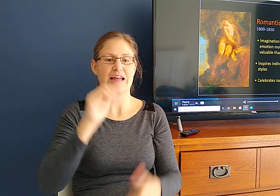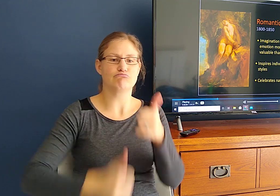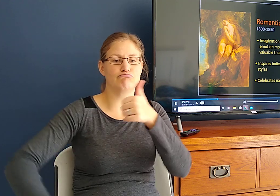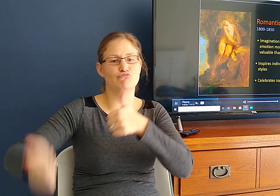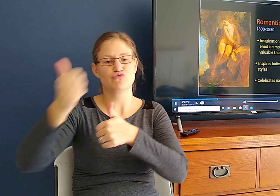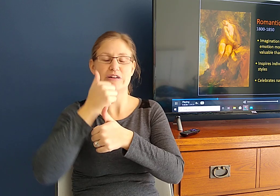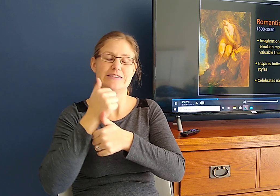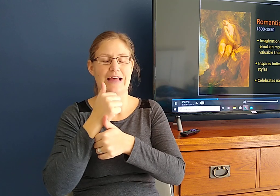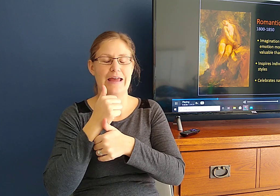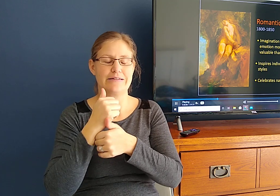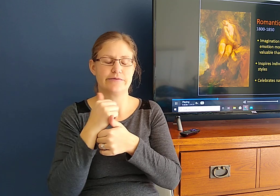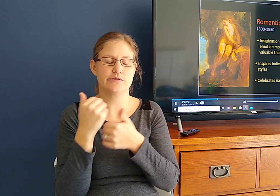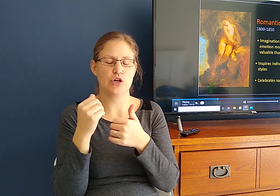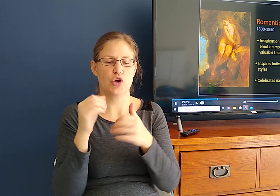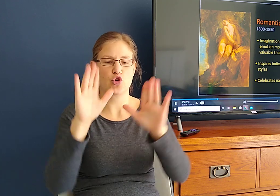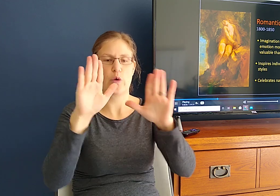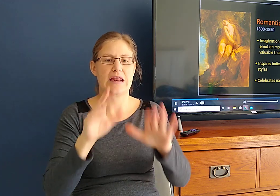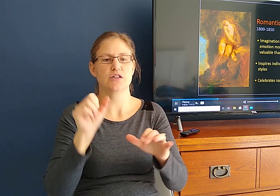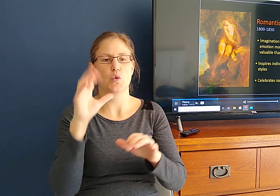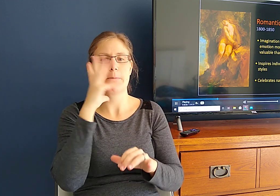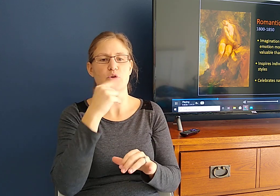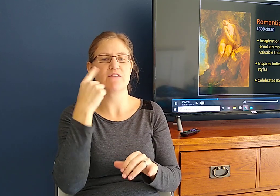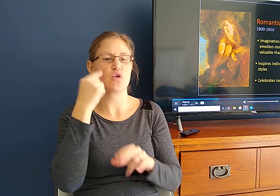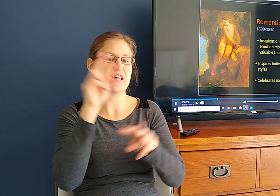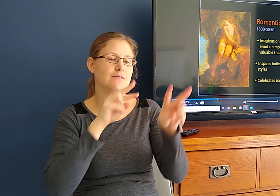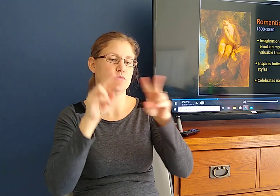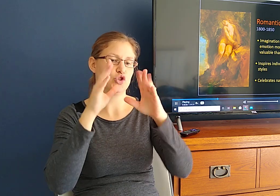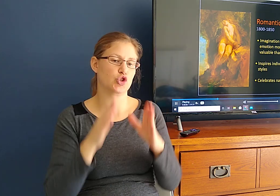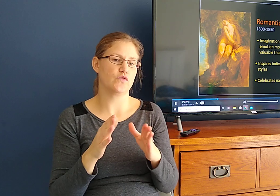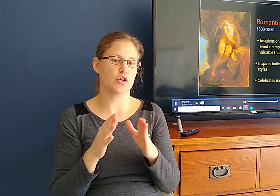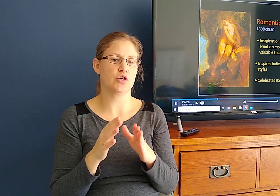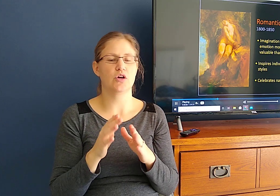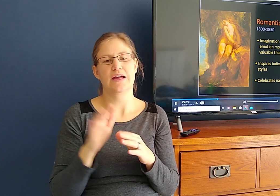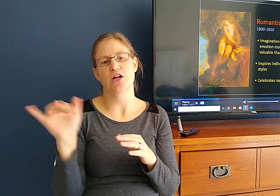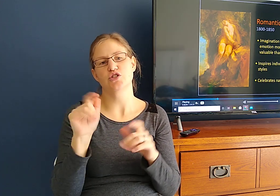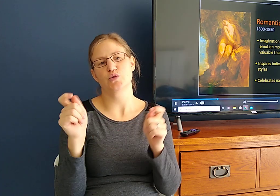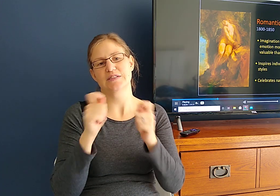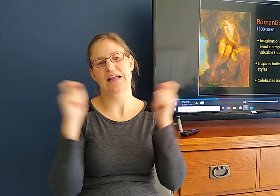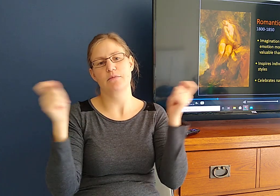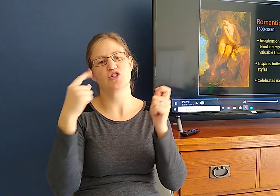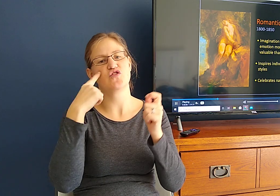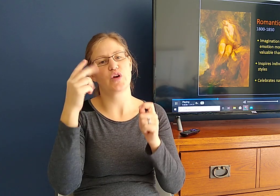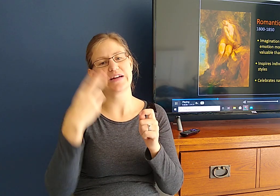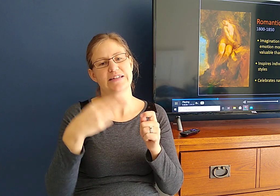beauty for the observer, as well as a celebration for history and nature.